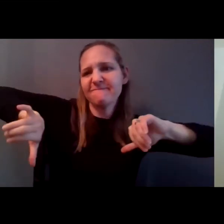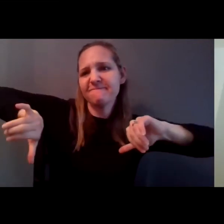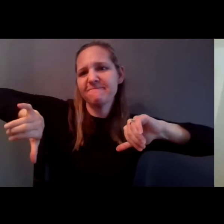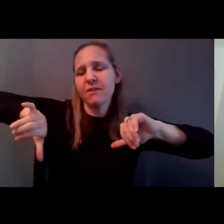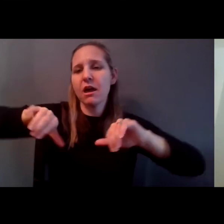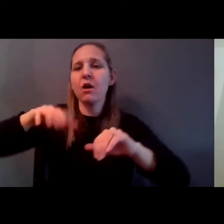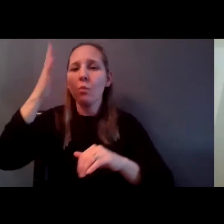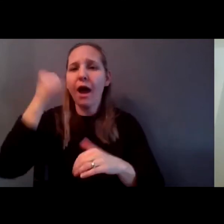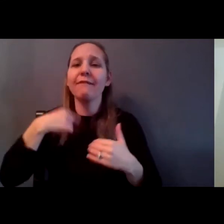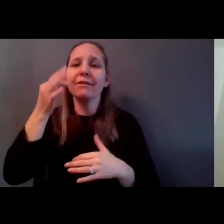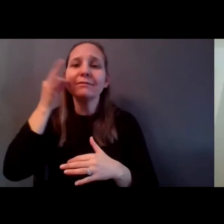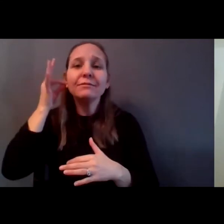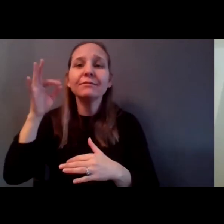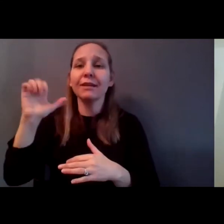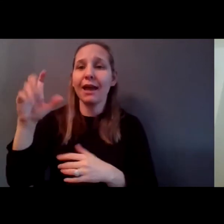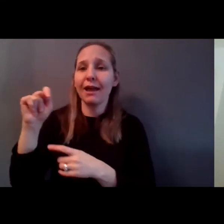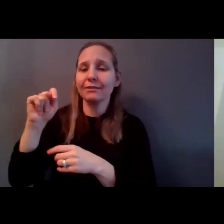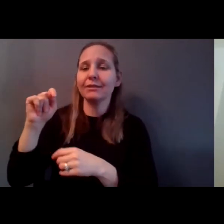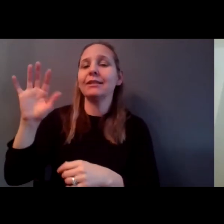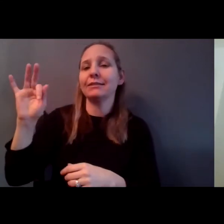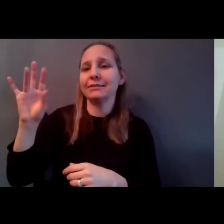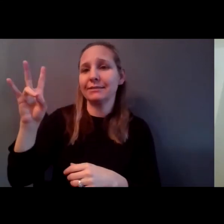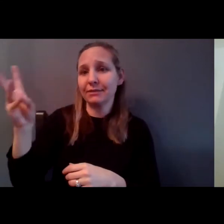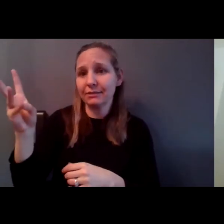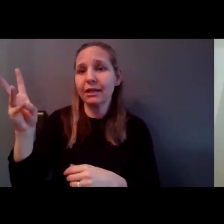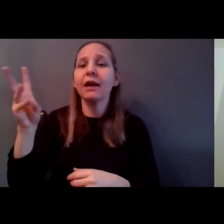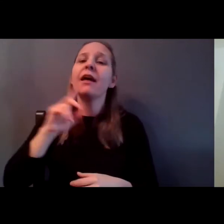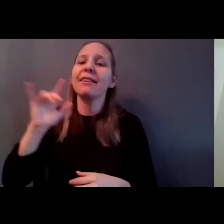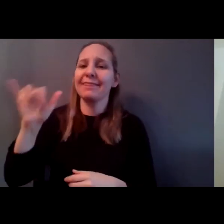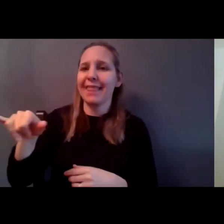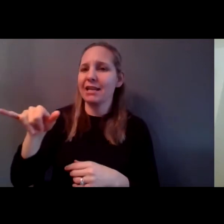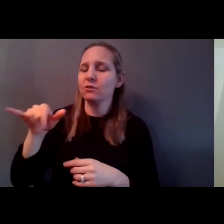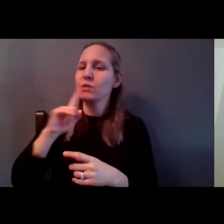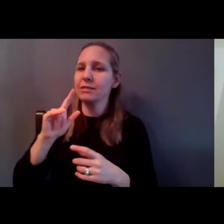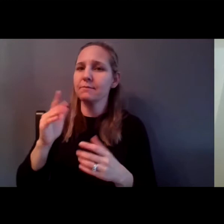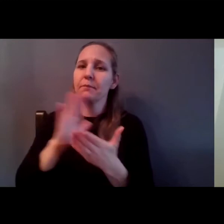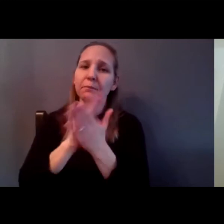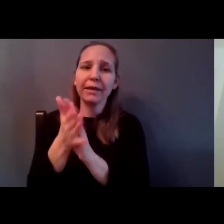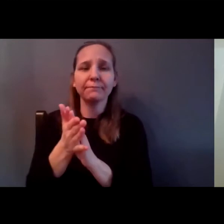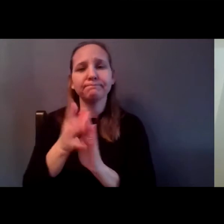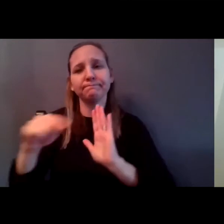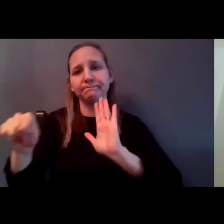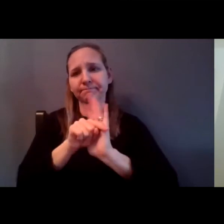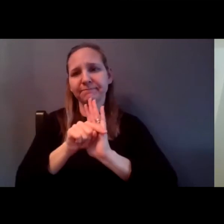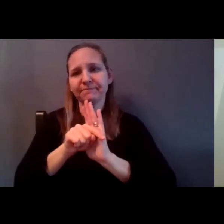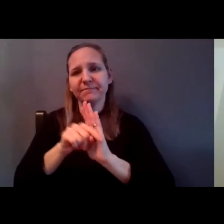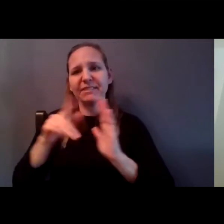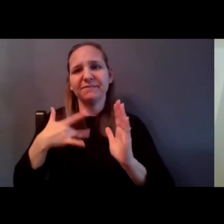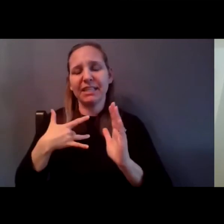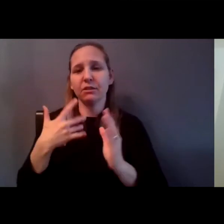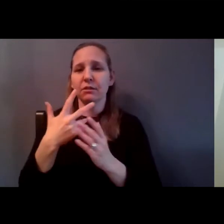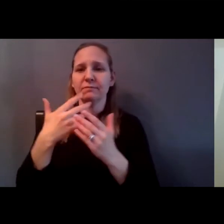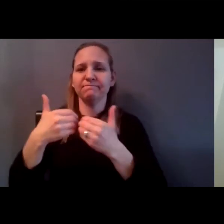established in 1876 really became an agitation to the relationships